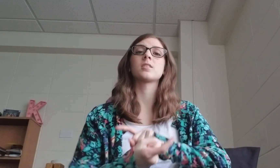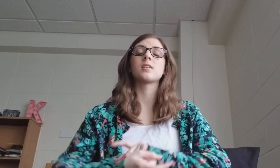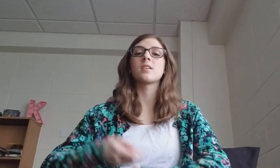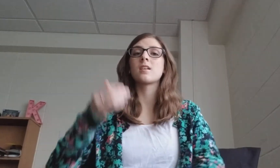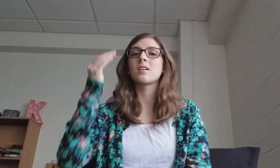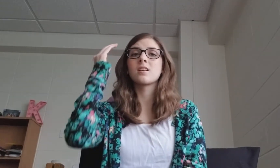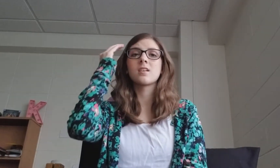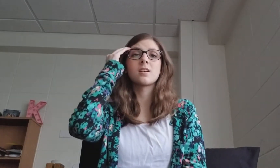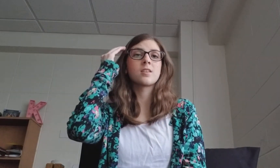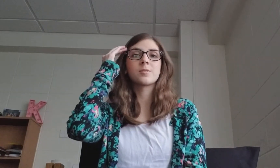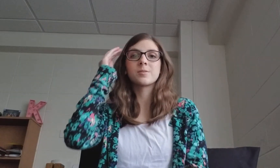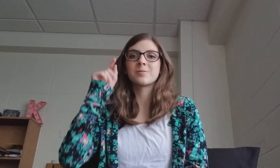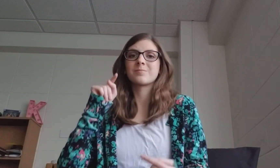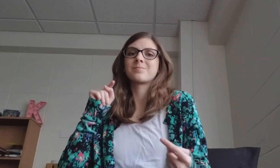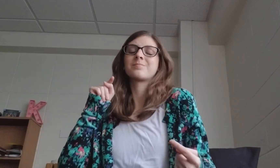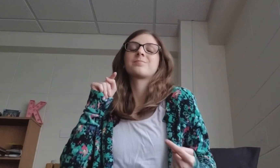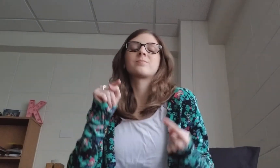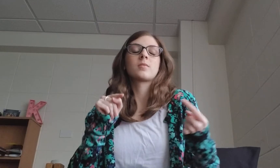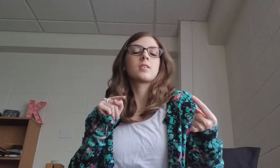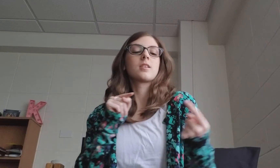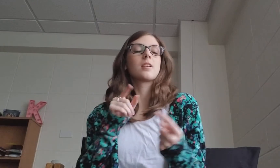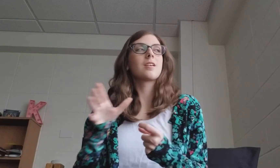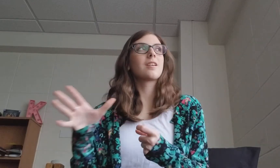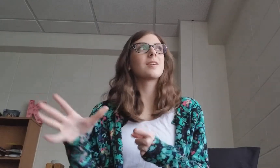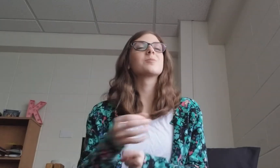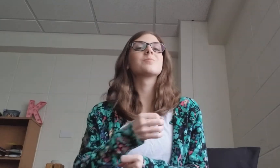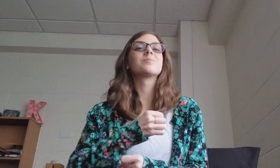Though when the battle's won